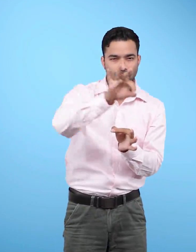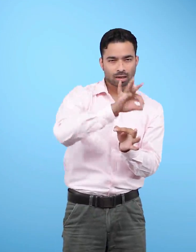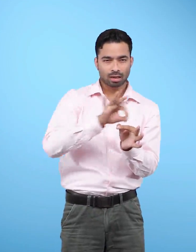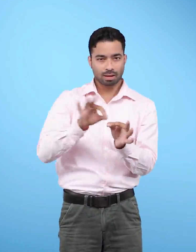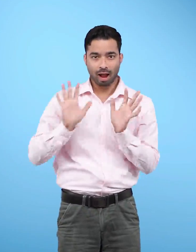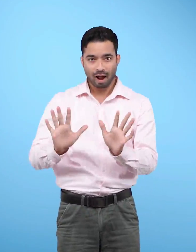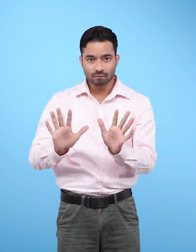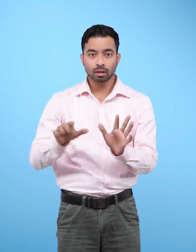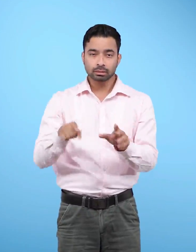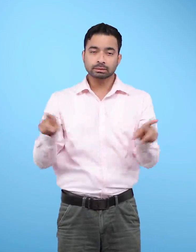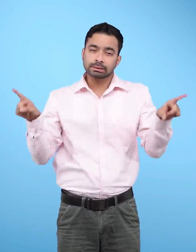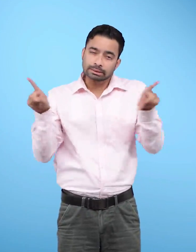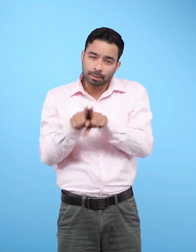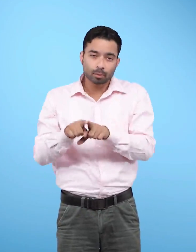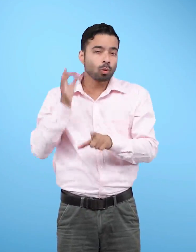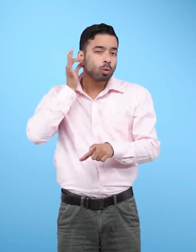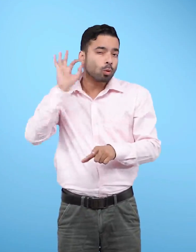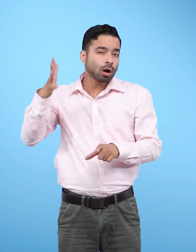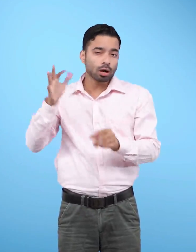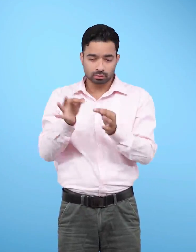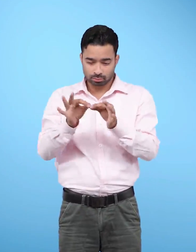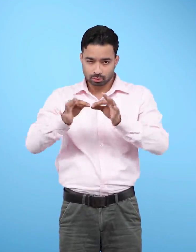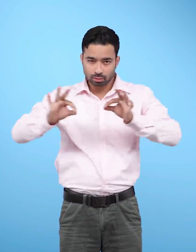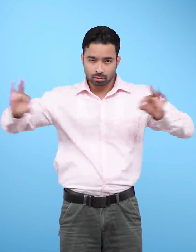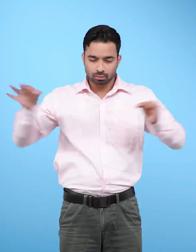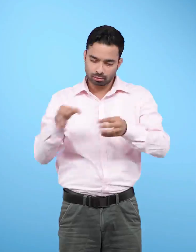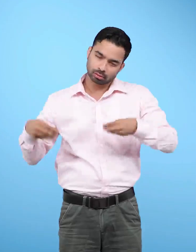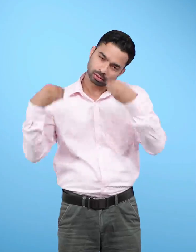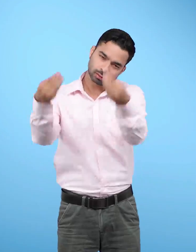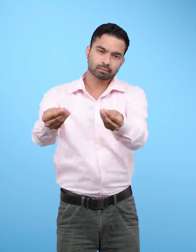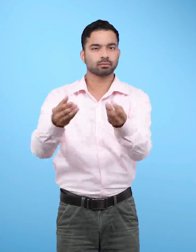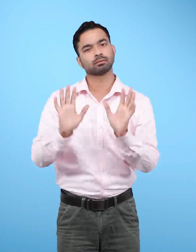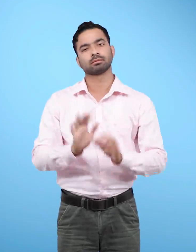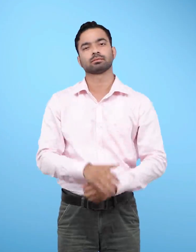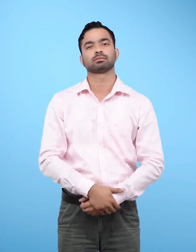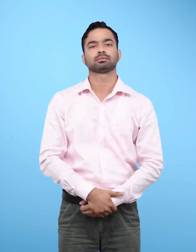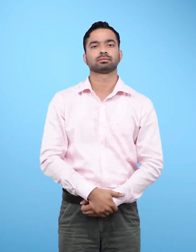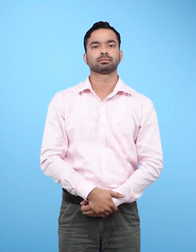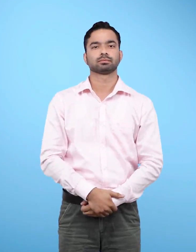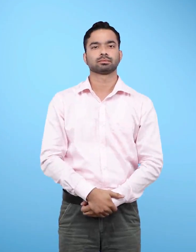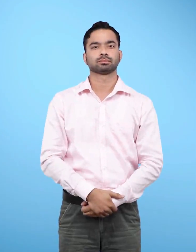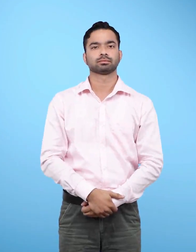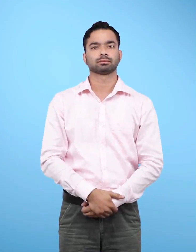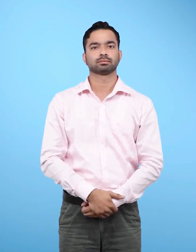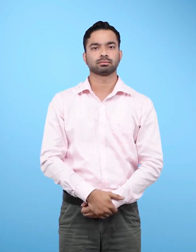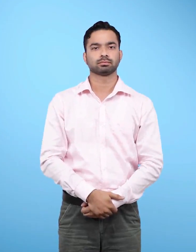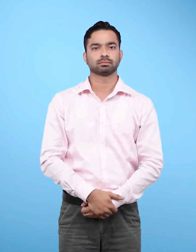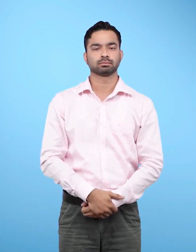wire, which can make a boundary for land with area 800 square meters.